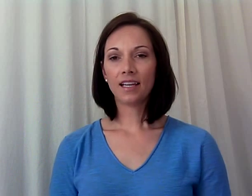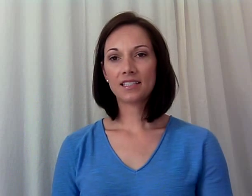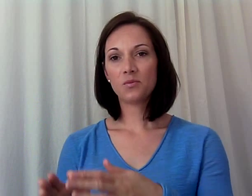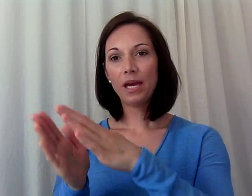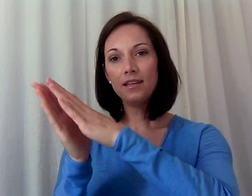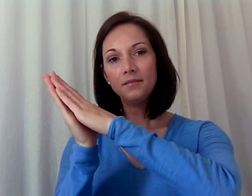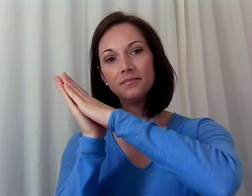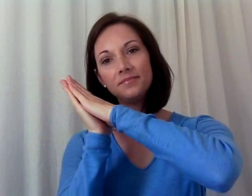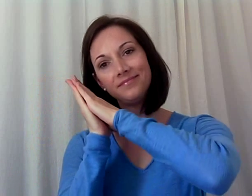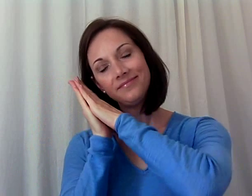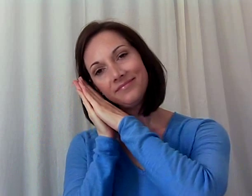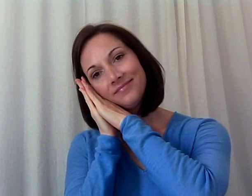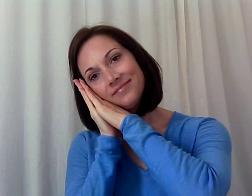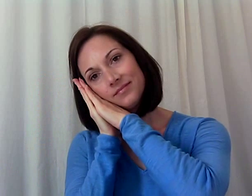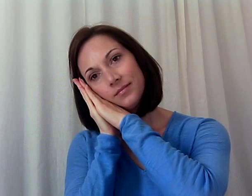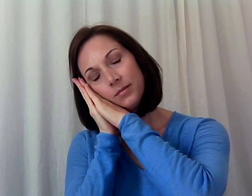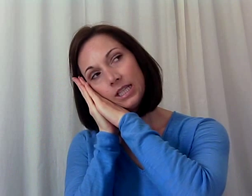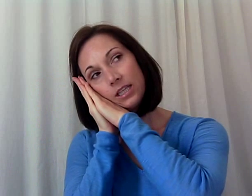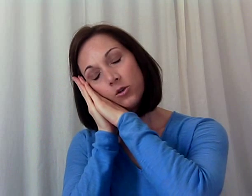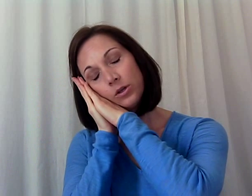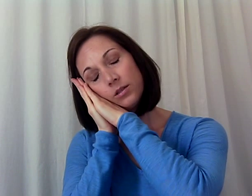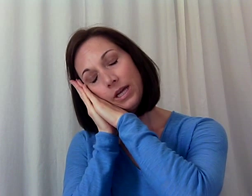Next is bed, like you're going to bed.